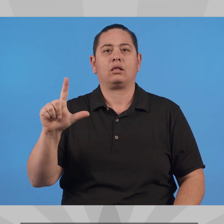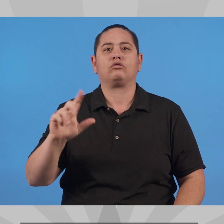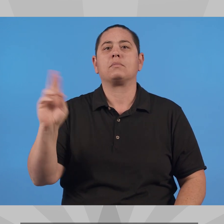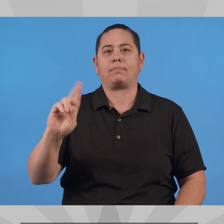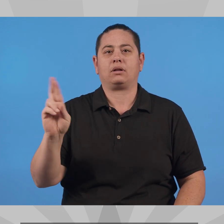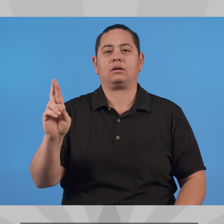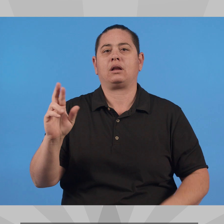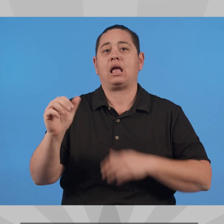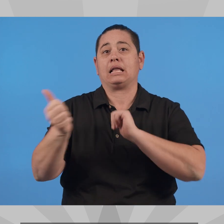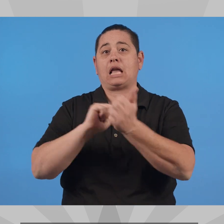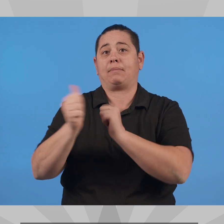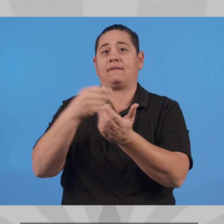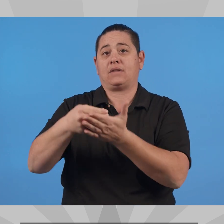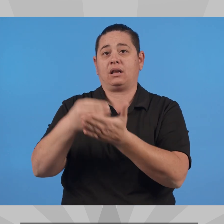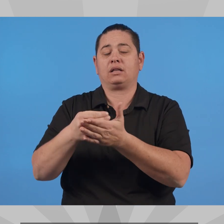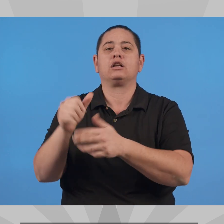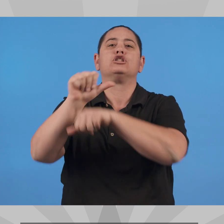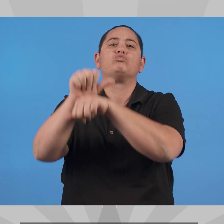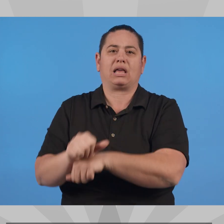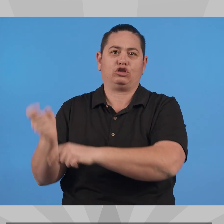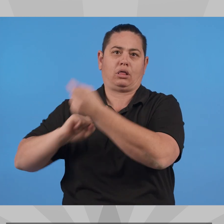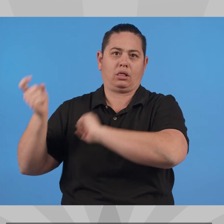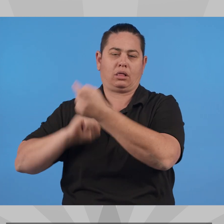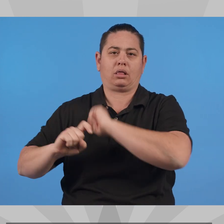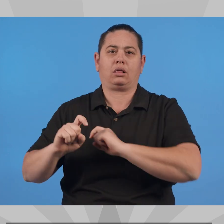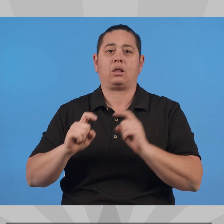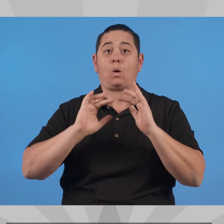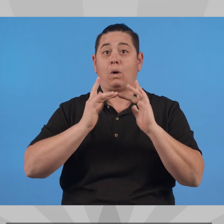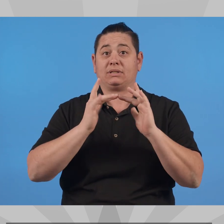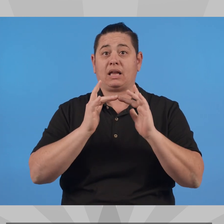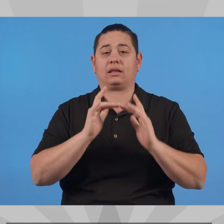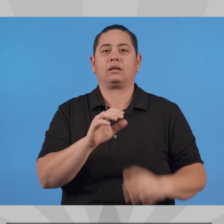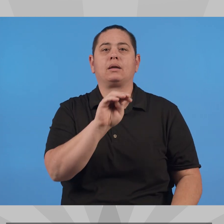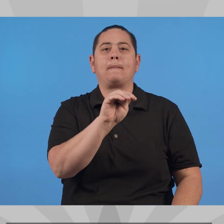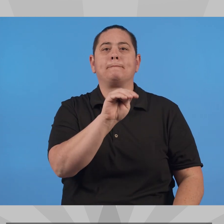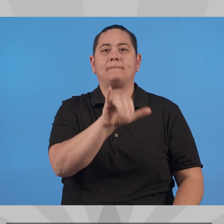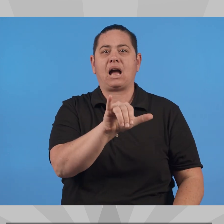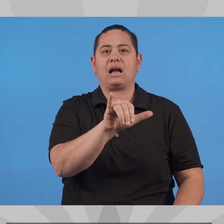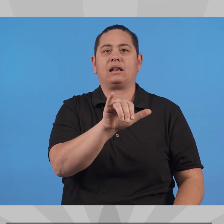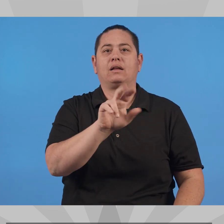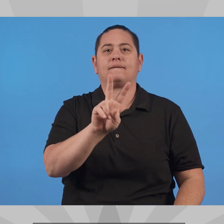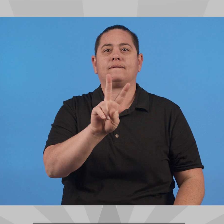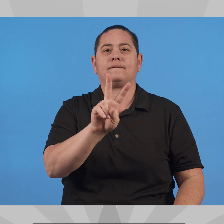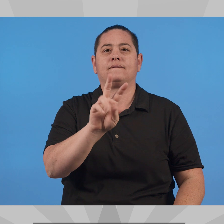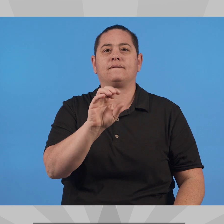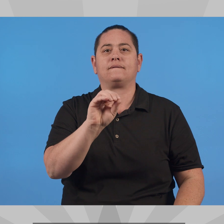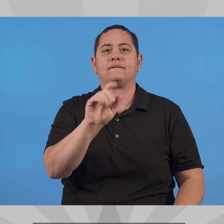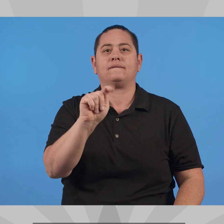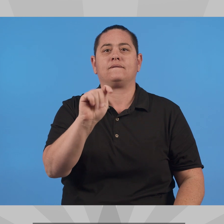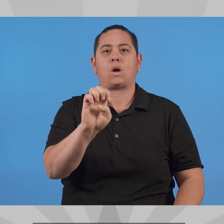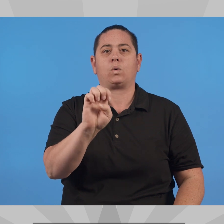Frank Carroll, Party Republican, Campaign Funding Traditional LD 28,